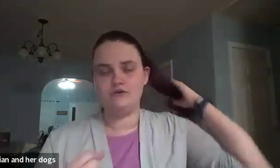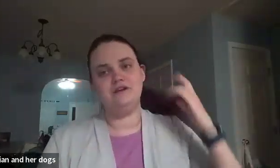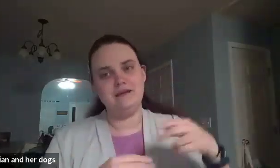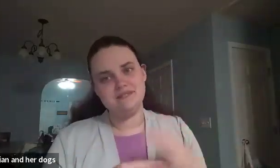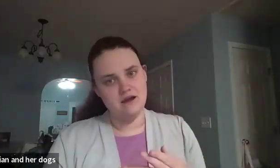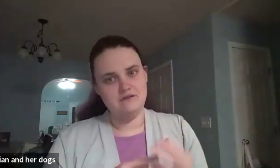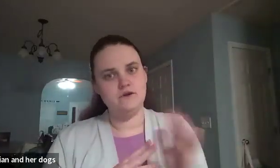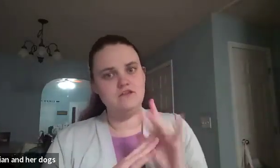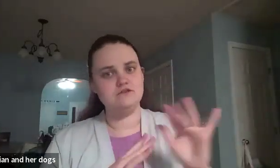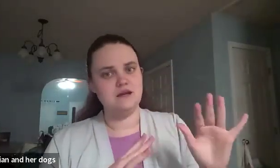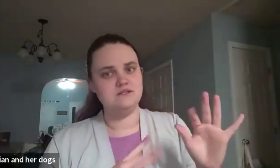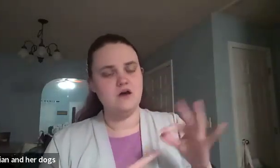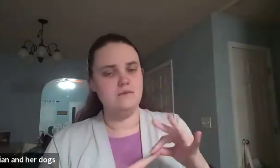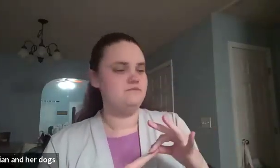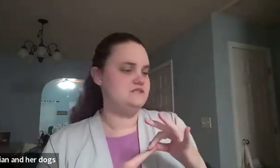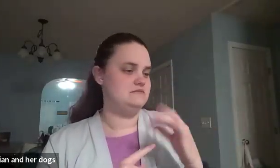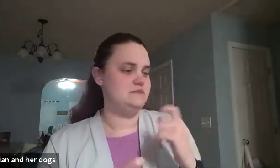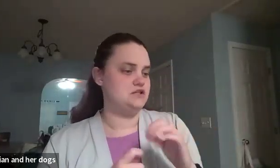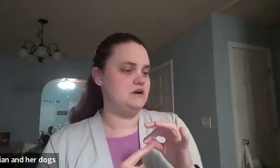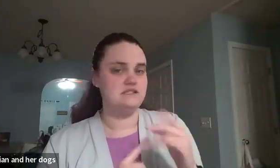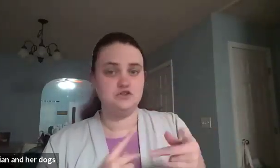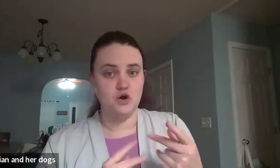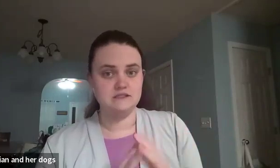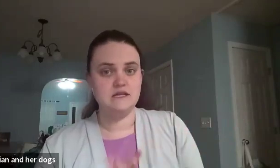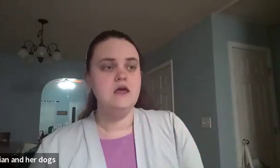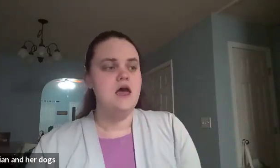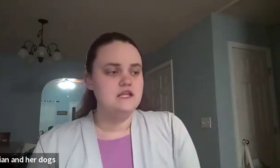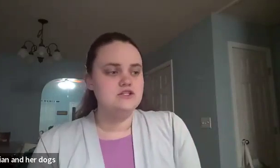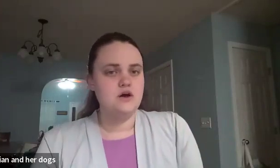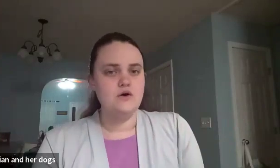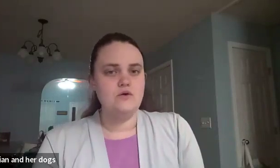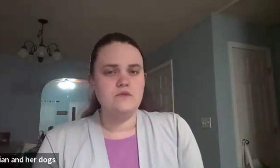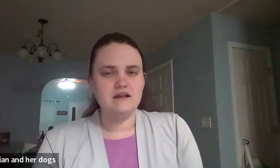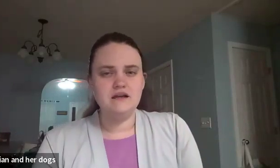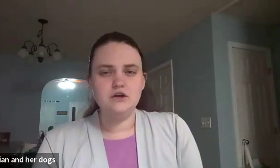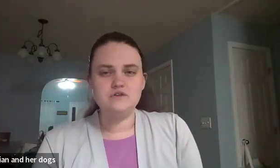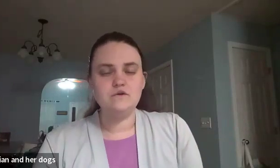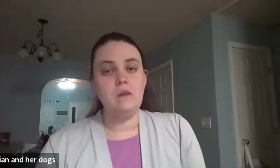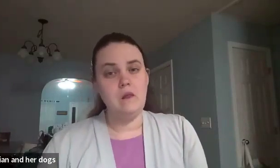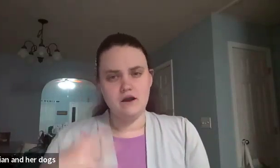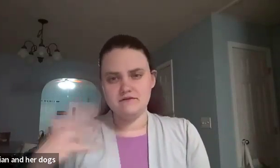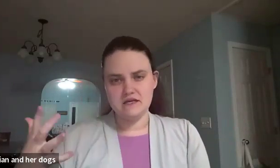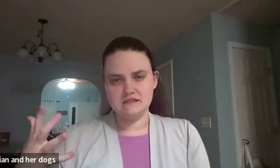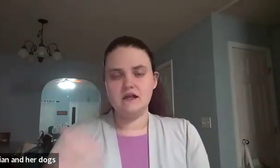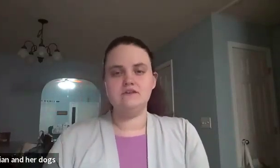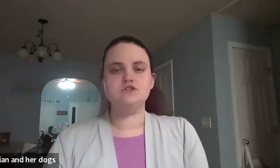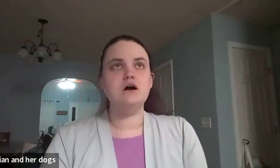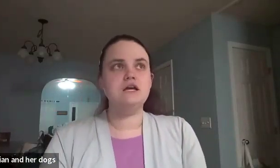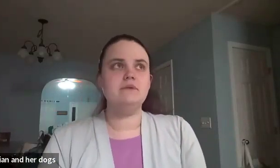or their name sign for any of those types of special kinds of dogs. And so that kind of goes for a lot of things. Like if you're talking